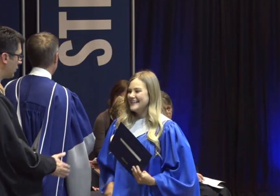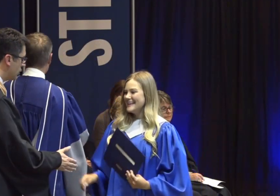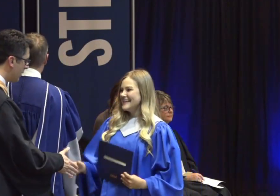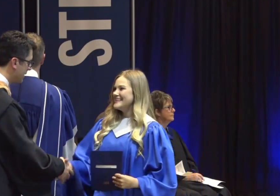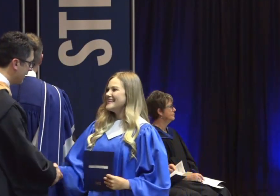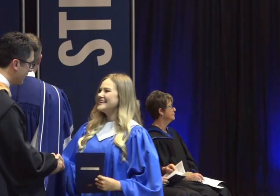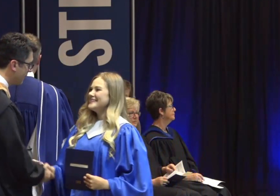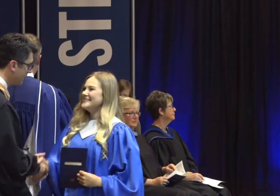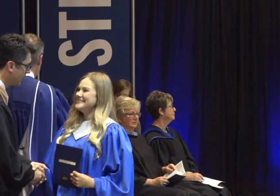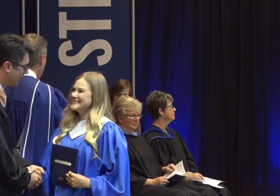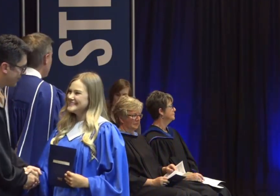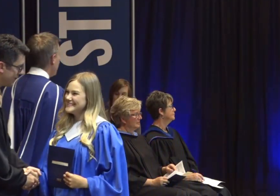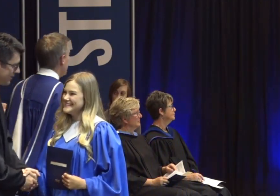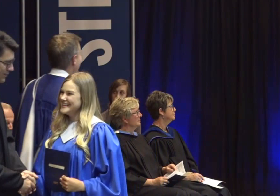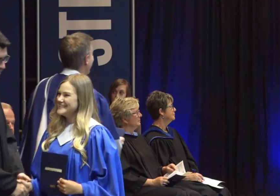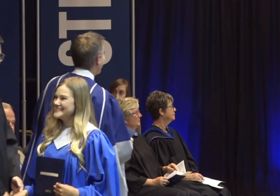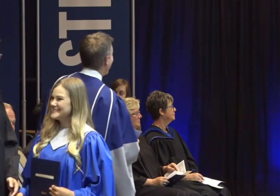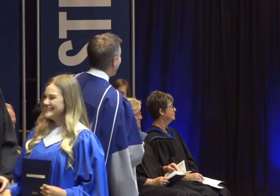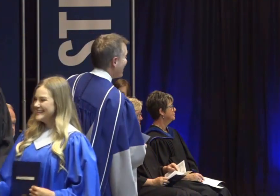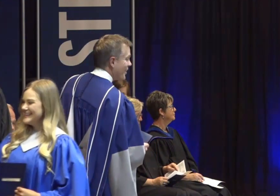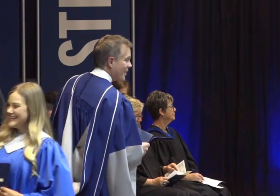Andrew Knapp.